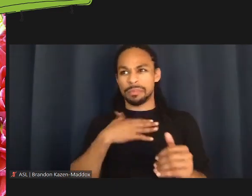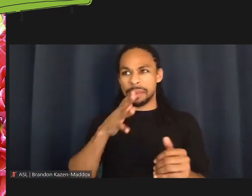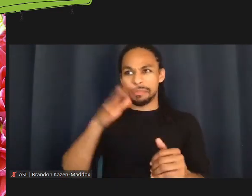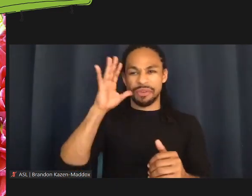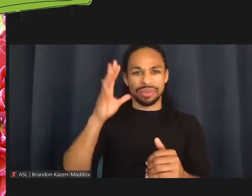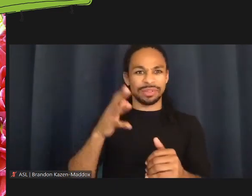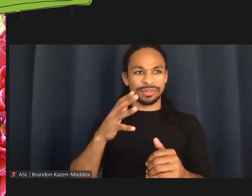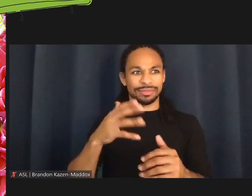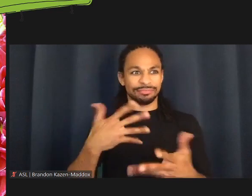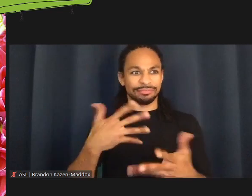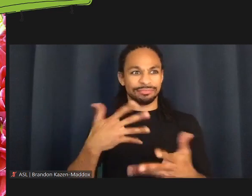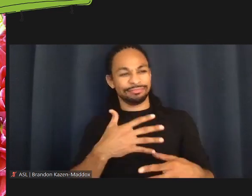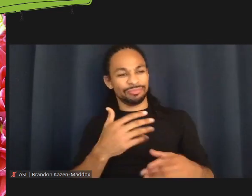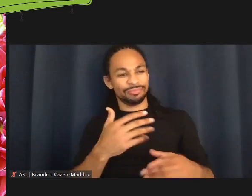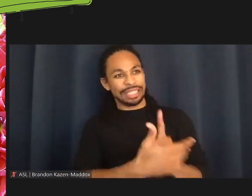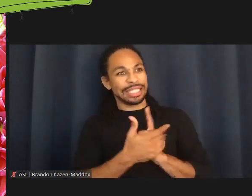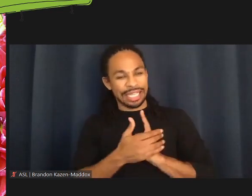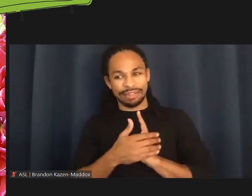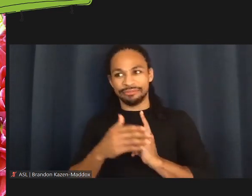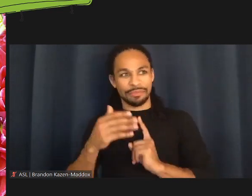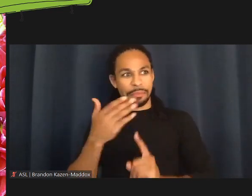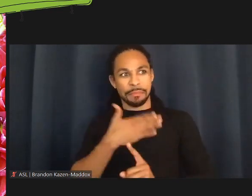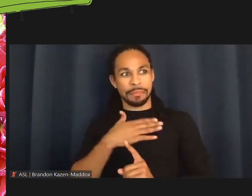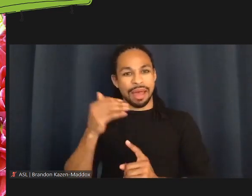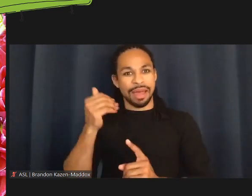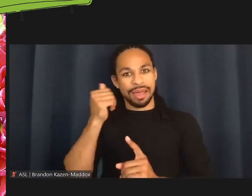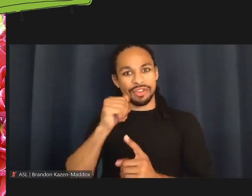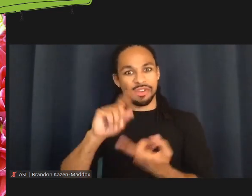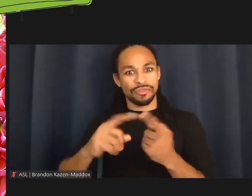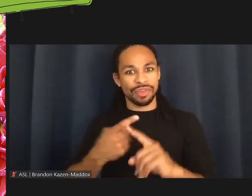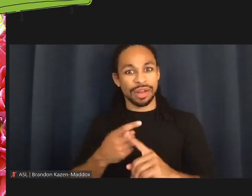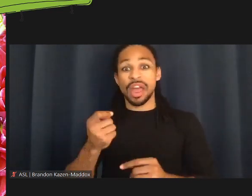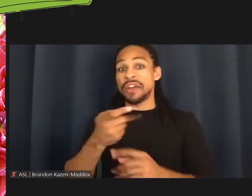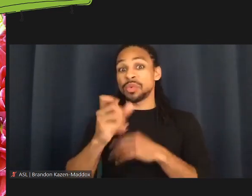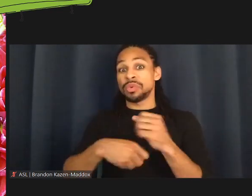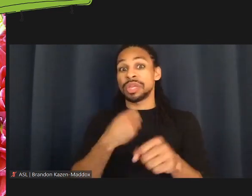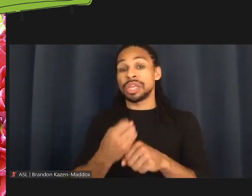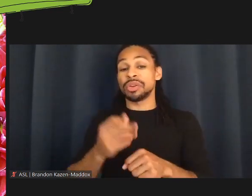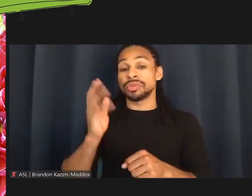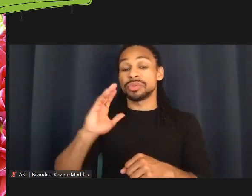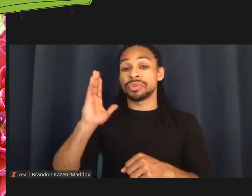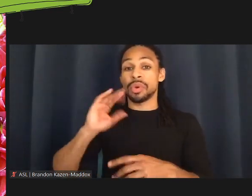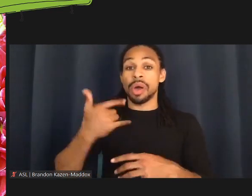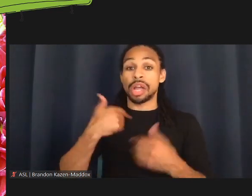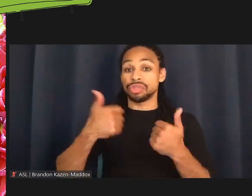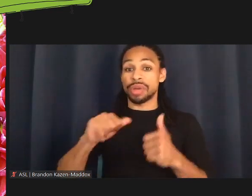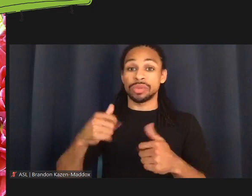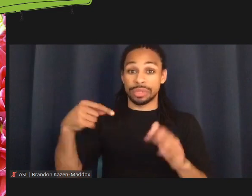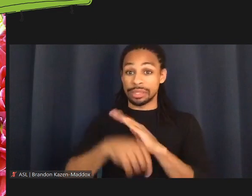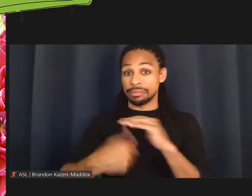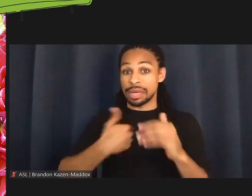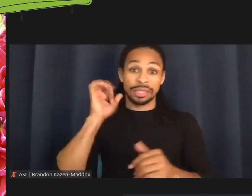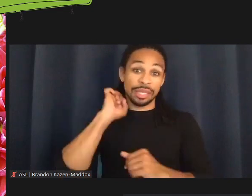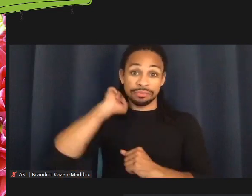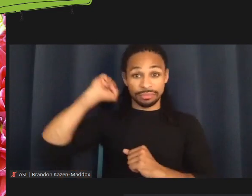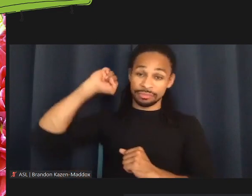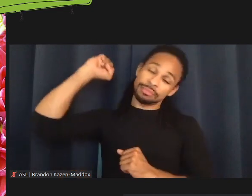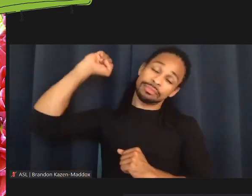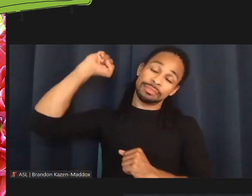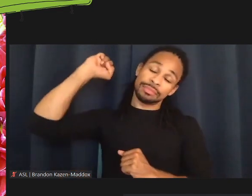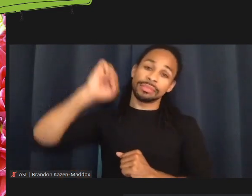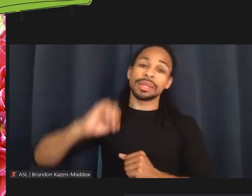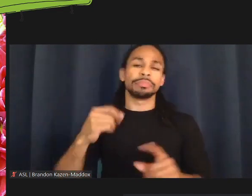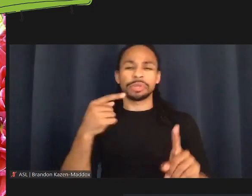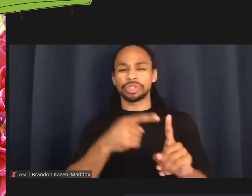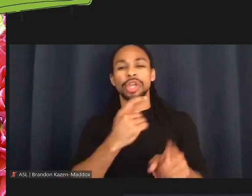life? 2 years ago, when I wrapped a belt around my neck and flirted with absence, she called me up just to check in. She says she loved